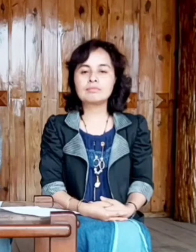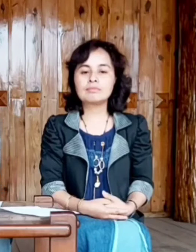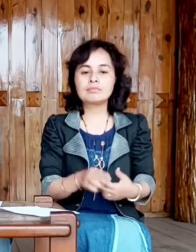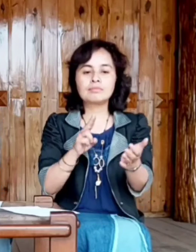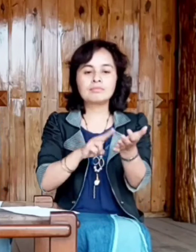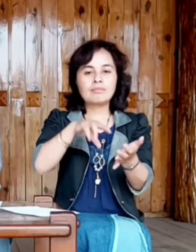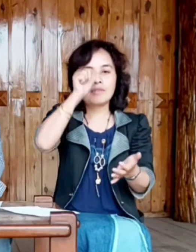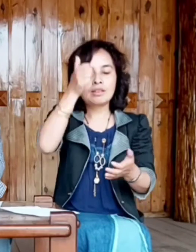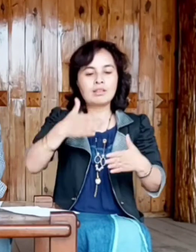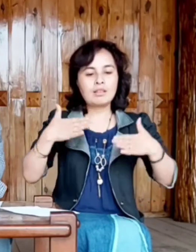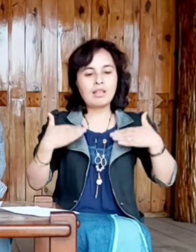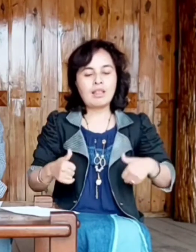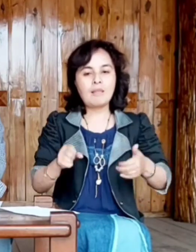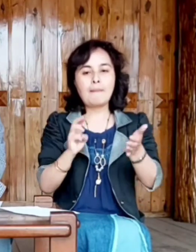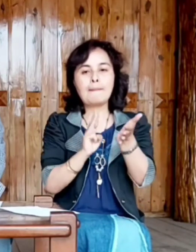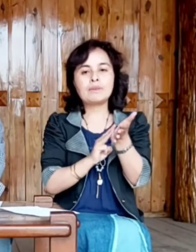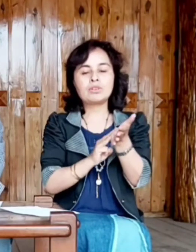National Health Mission